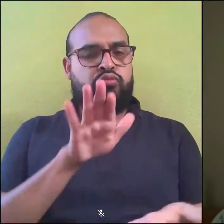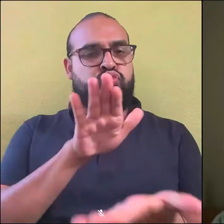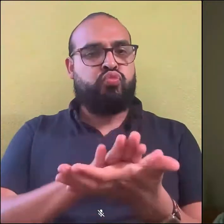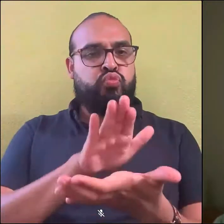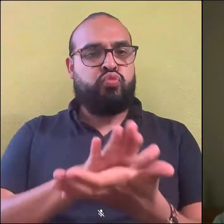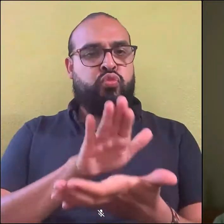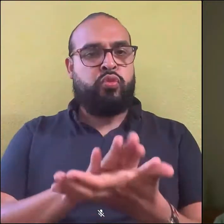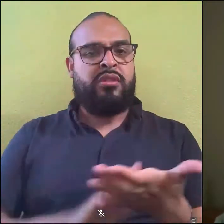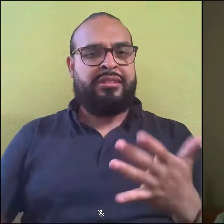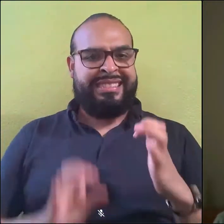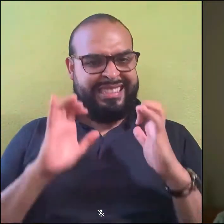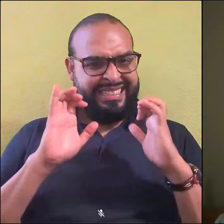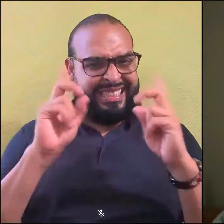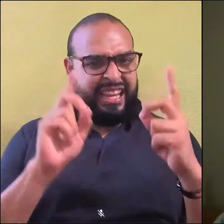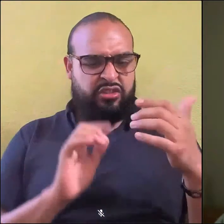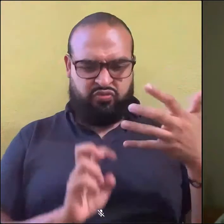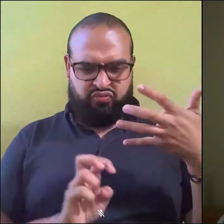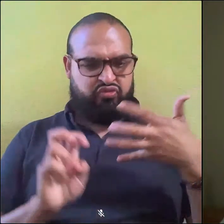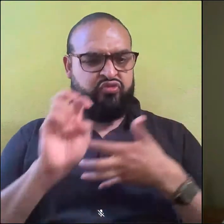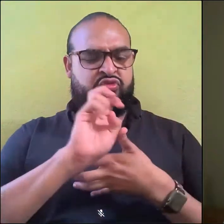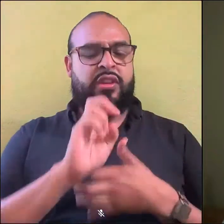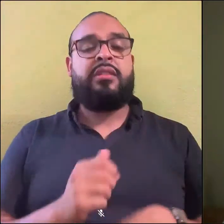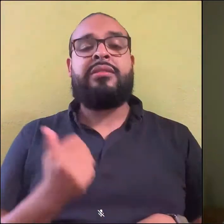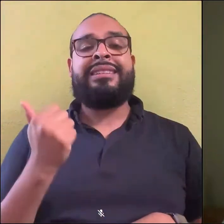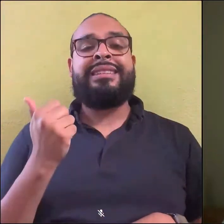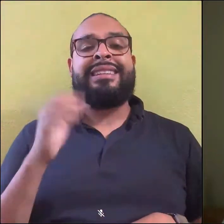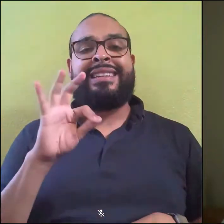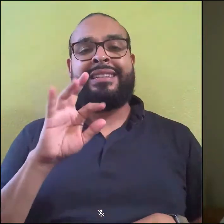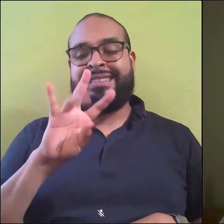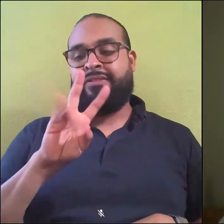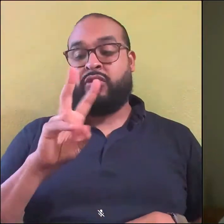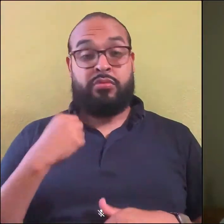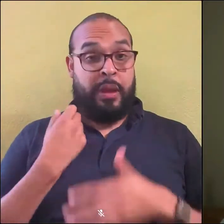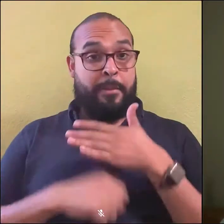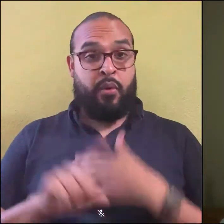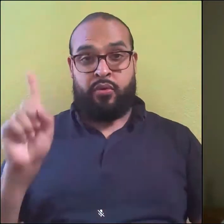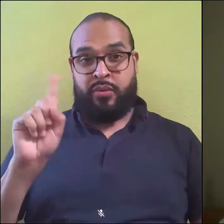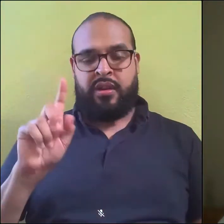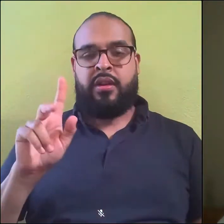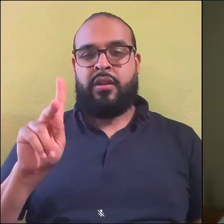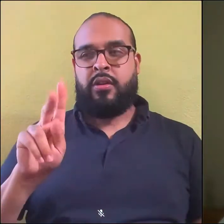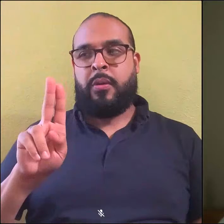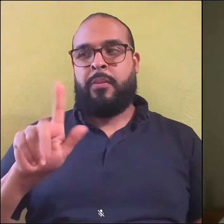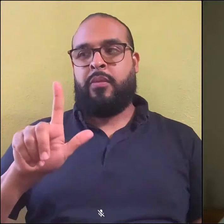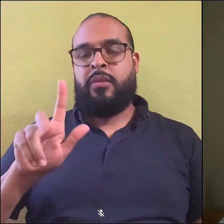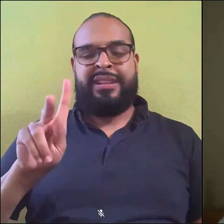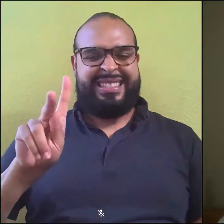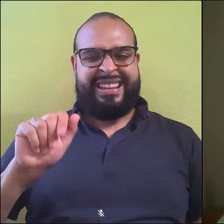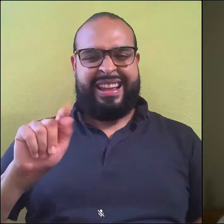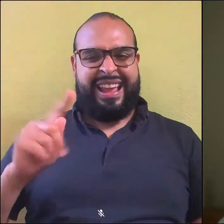It's 1972. In the city of Kolkata, India, I'm born. Now, at this time, 1972 is 1 year